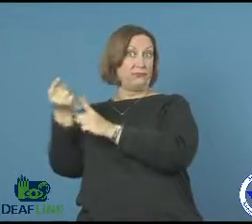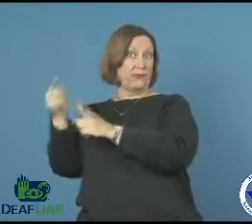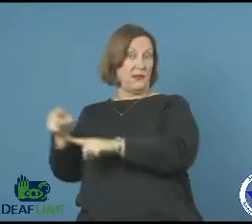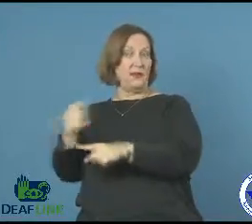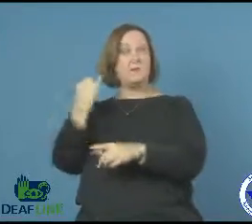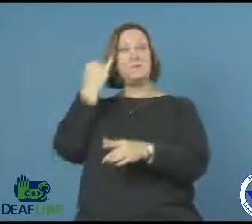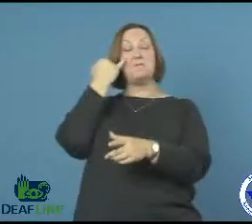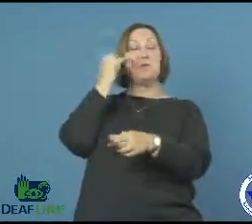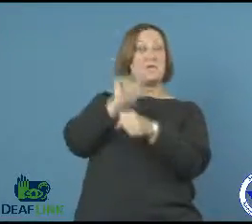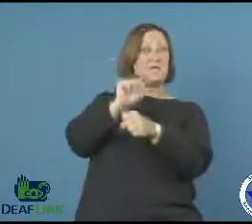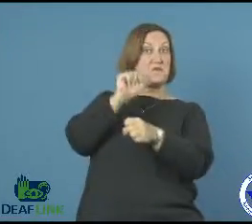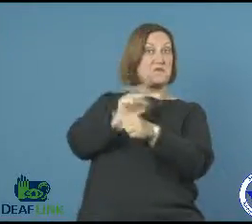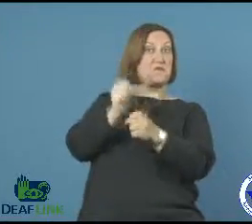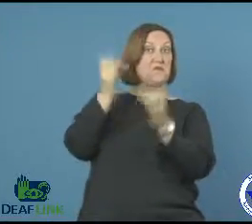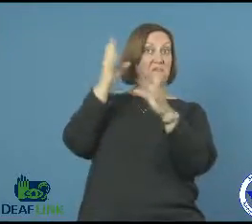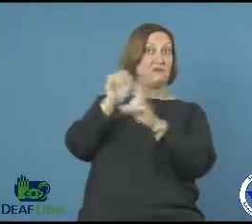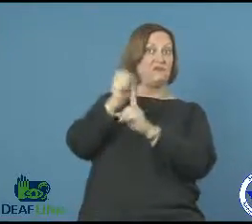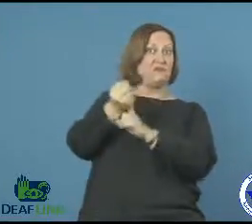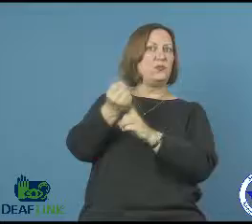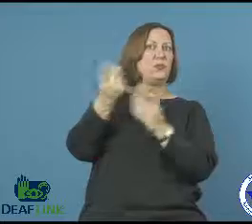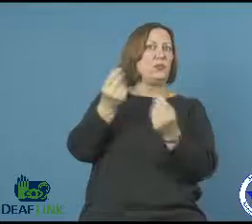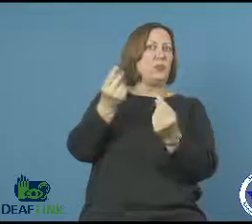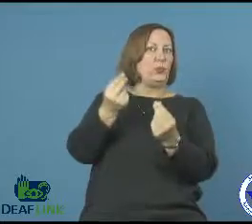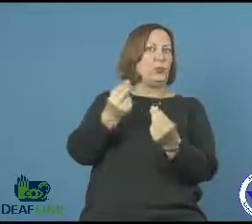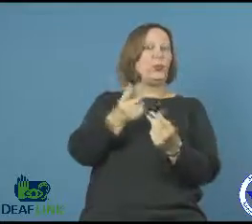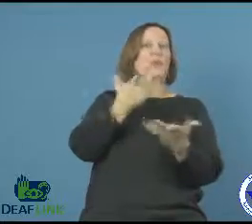such as home, work, or school.